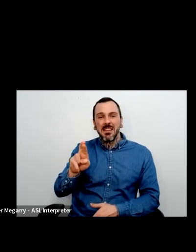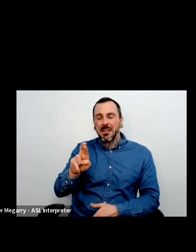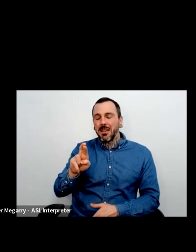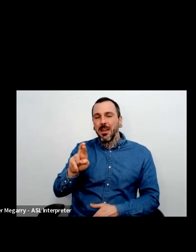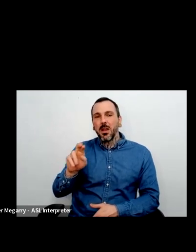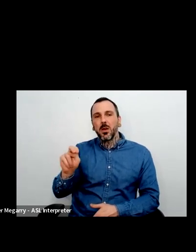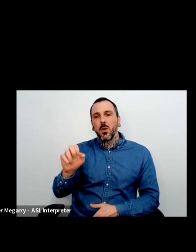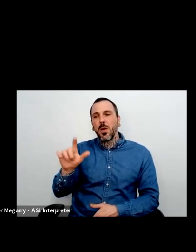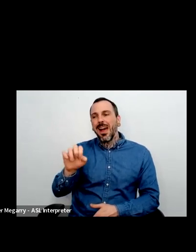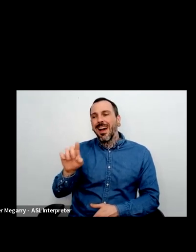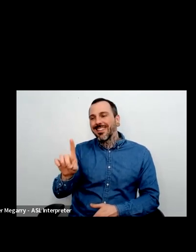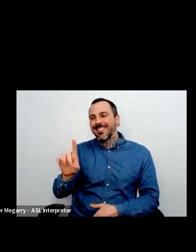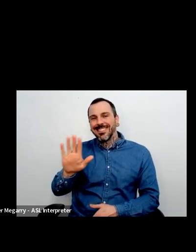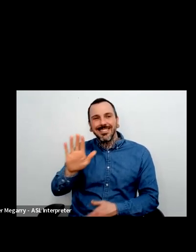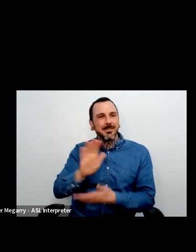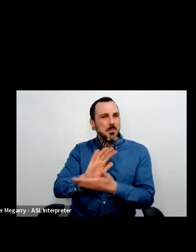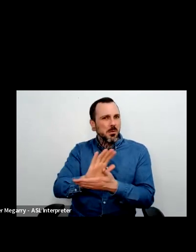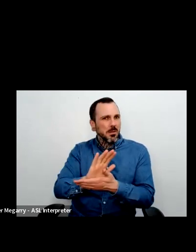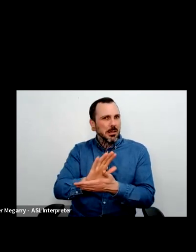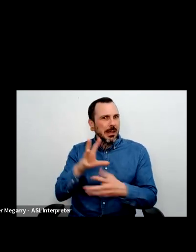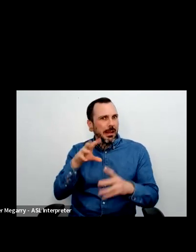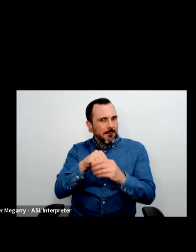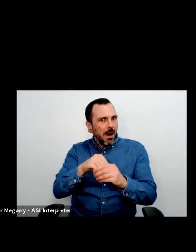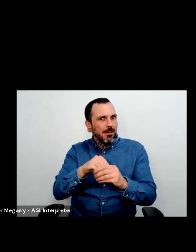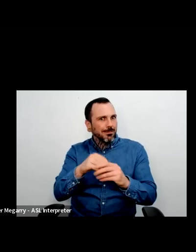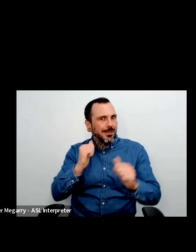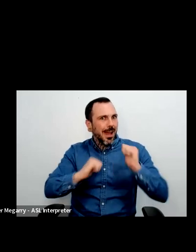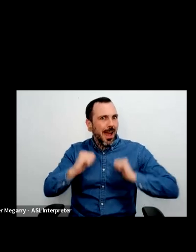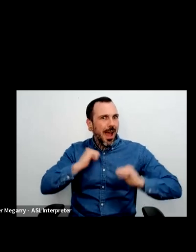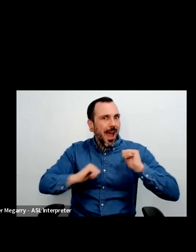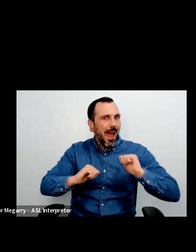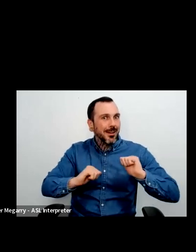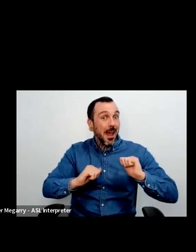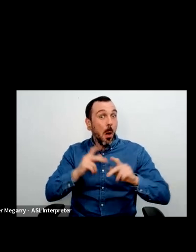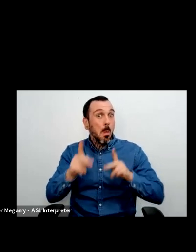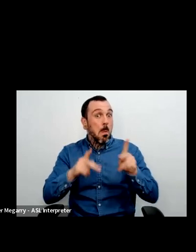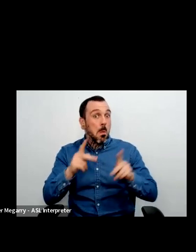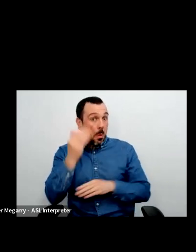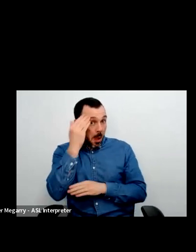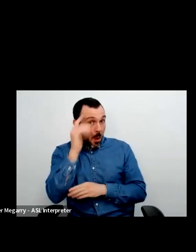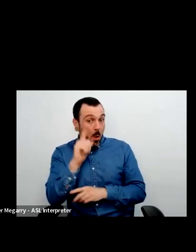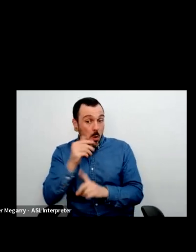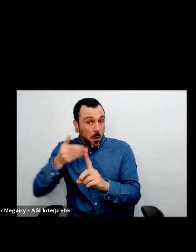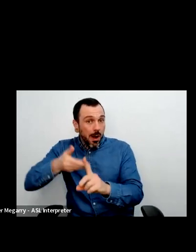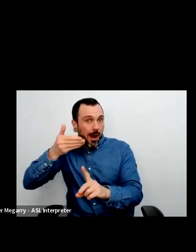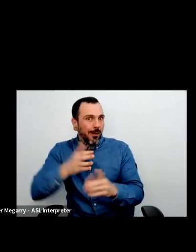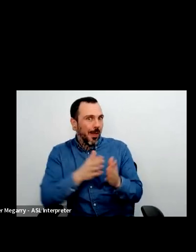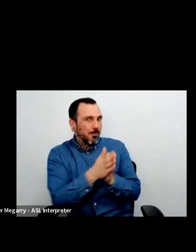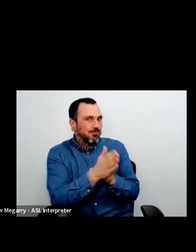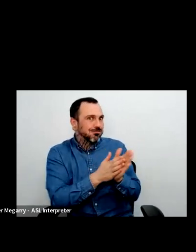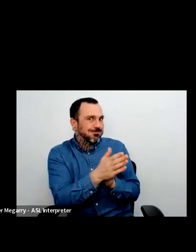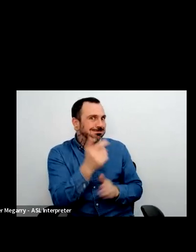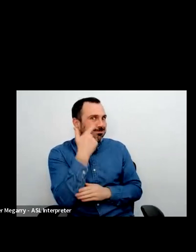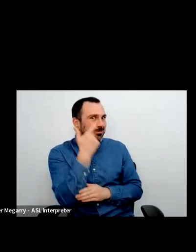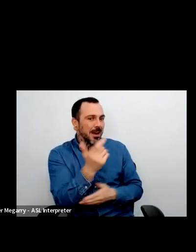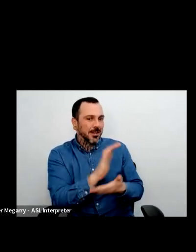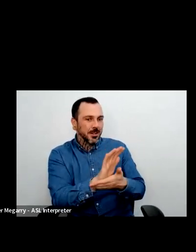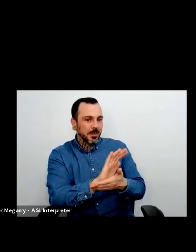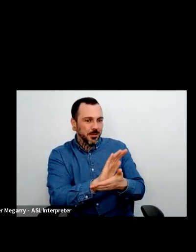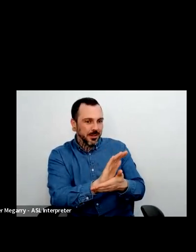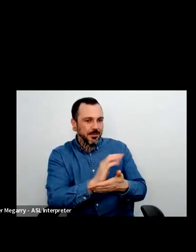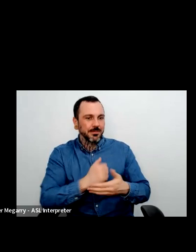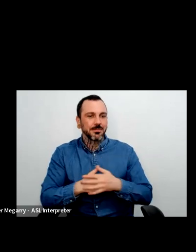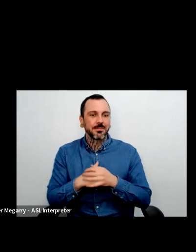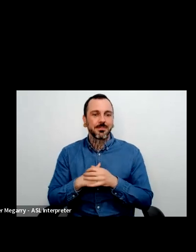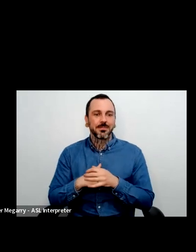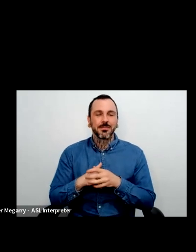that people are then eager to go and see it. If I really think we have to start lobbying the CBC like